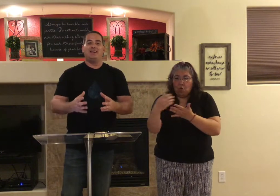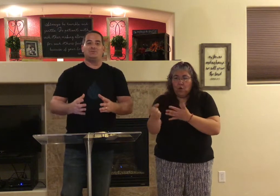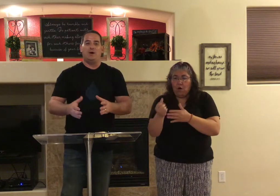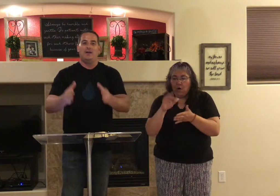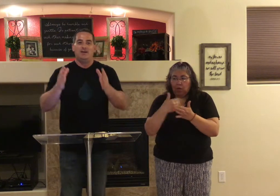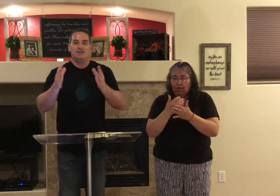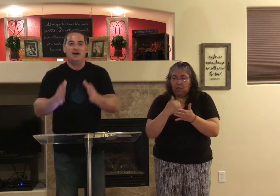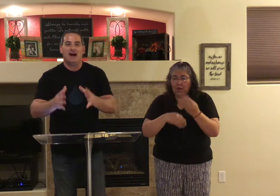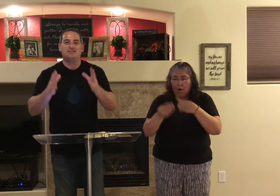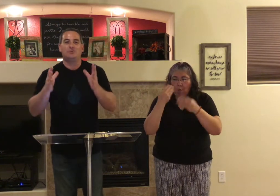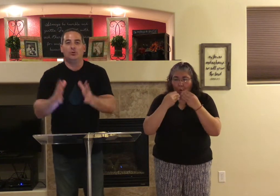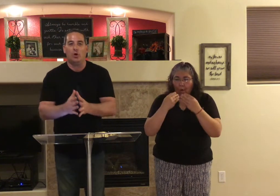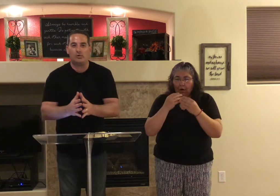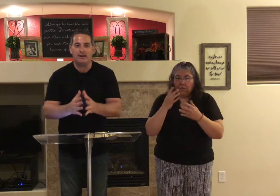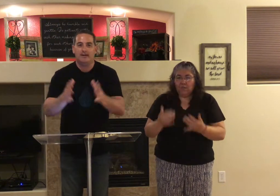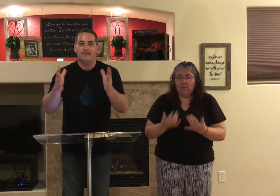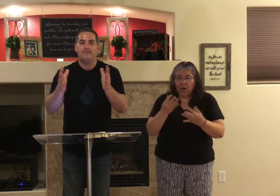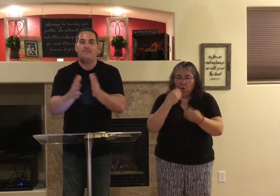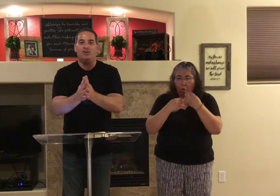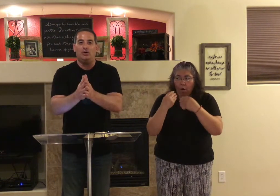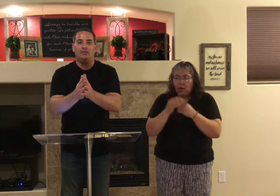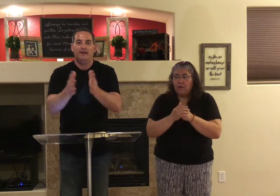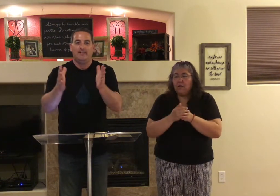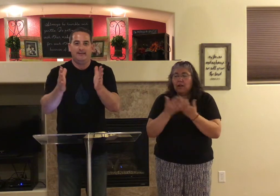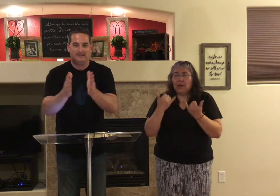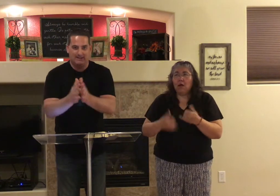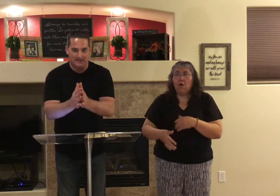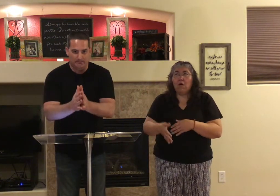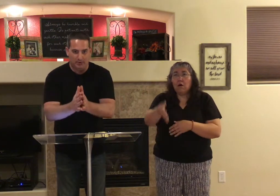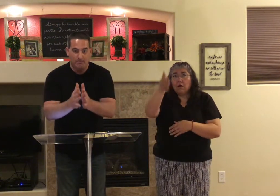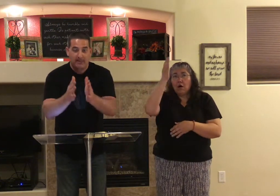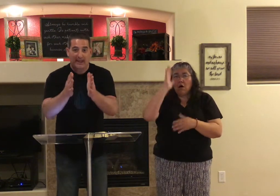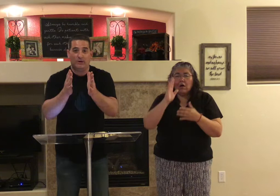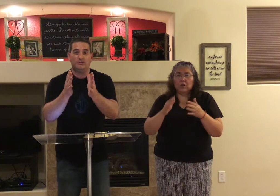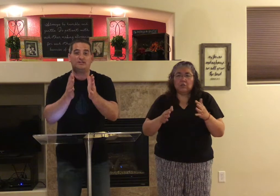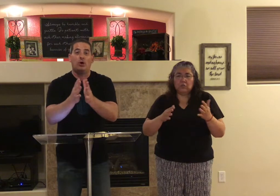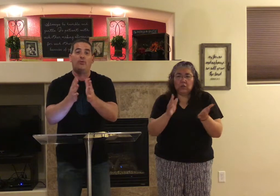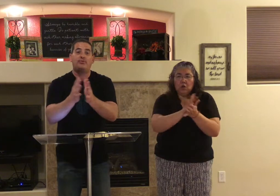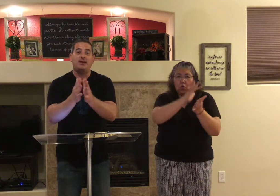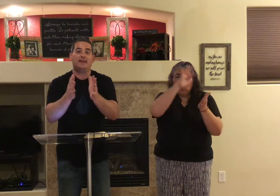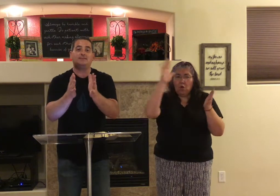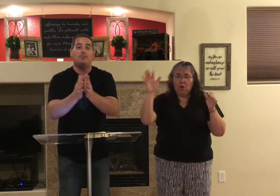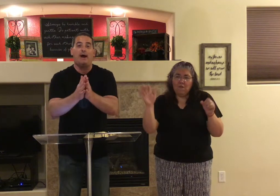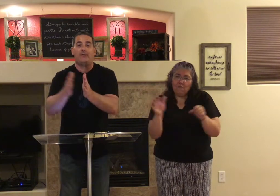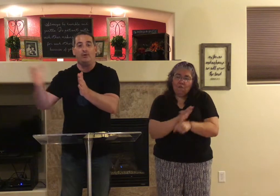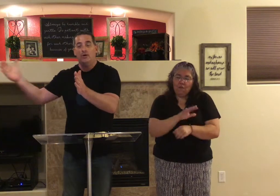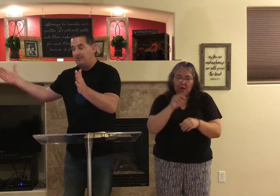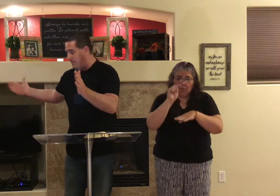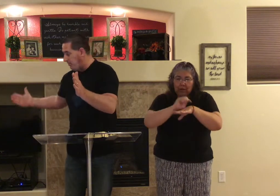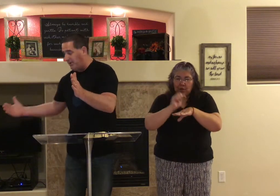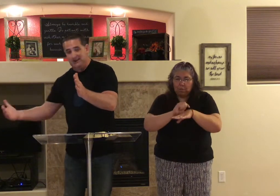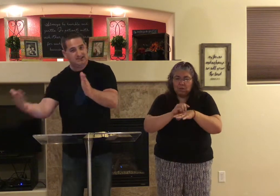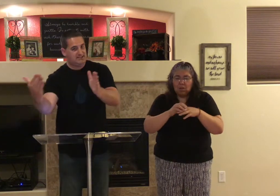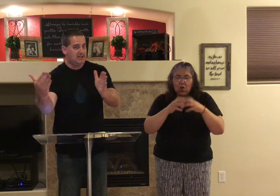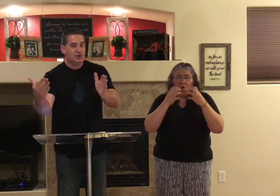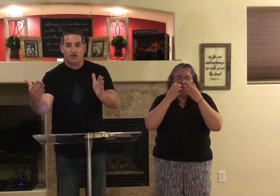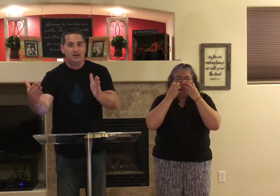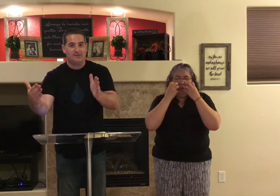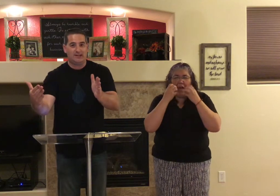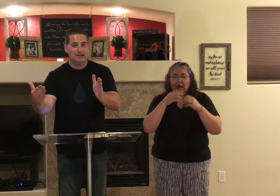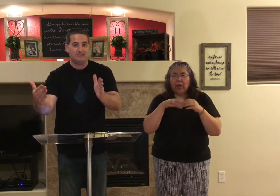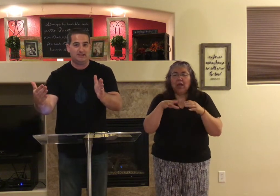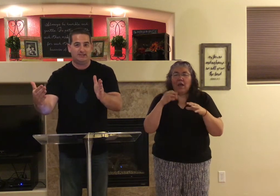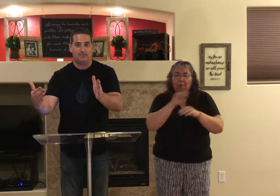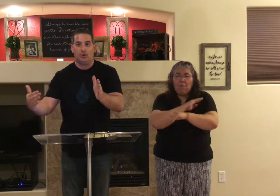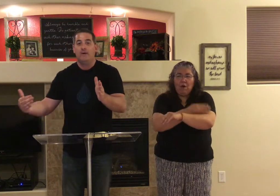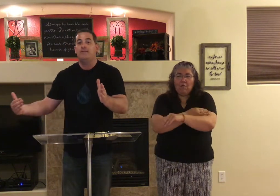happened, guess what? God's glory filled the temple. And it was so thick and so powerful, the priests couldn't